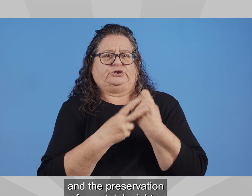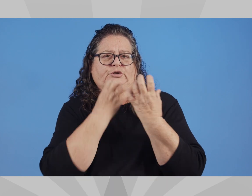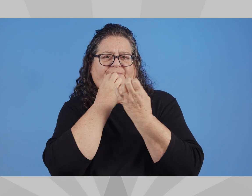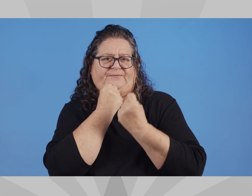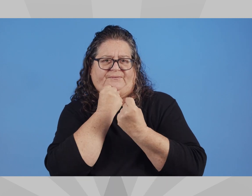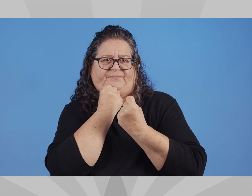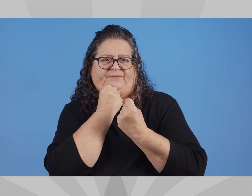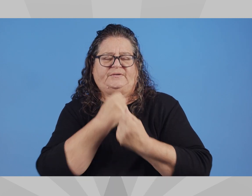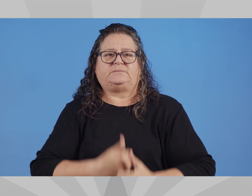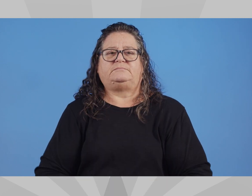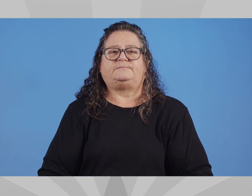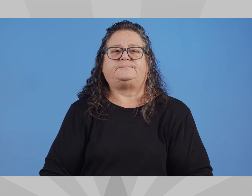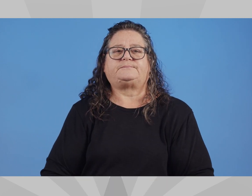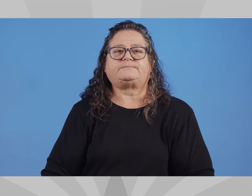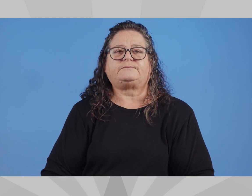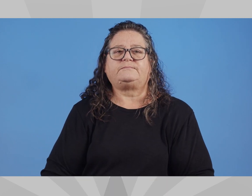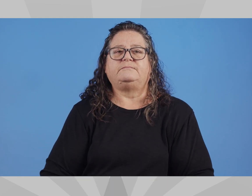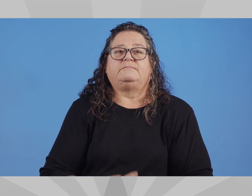rights.